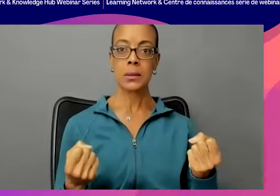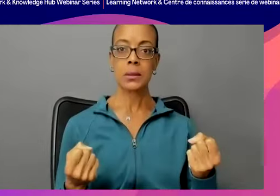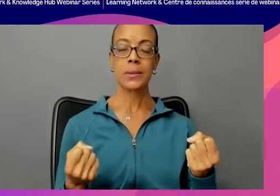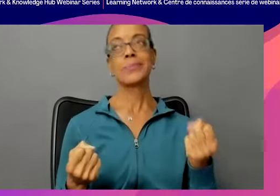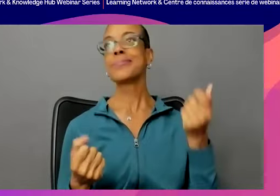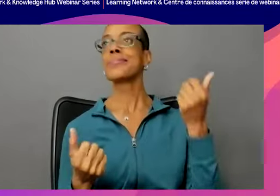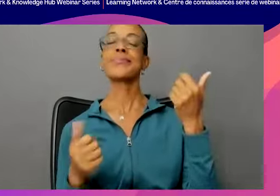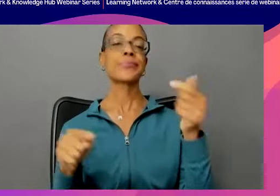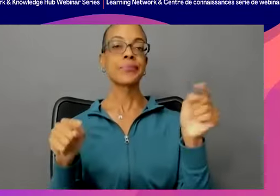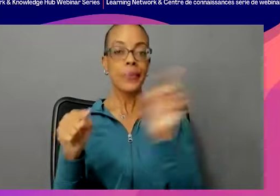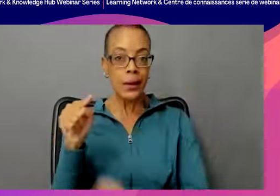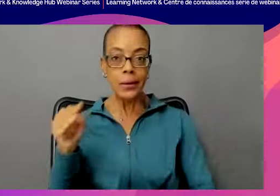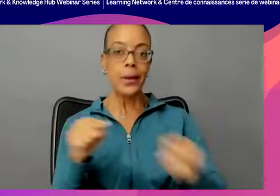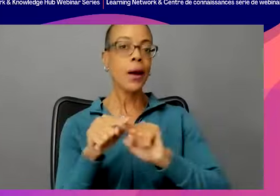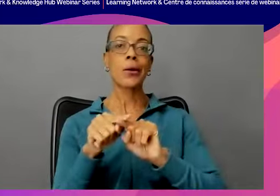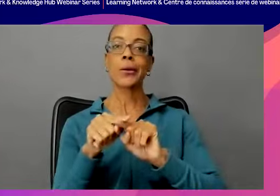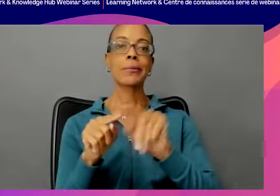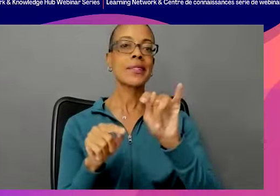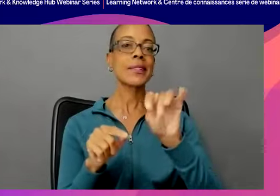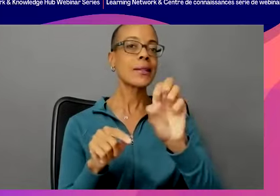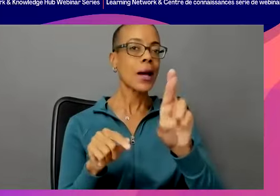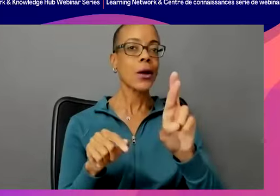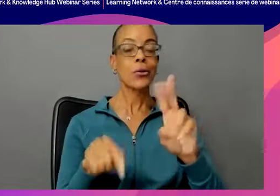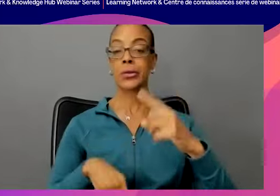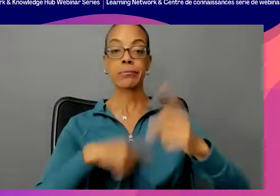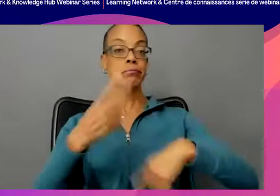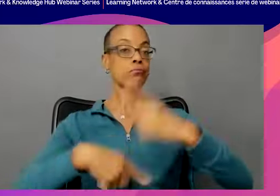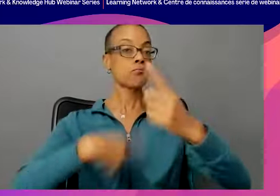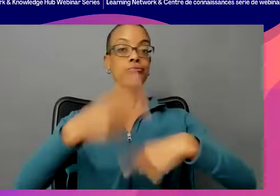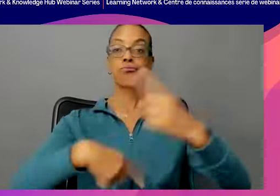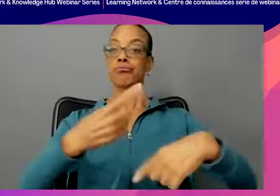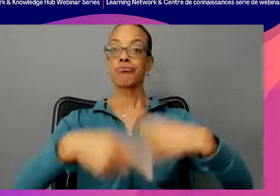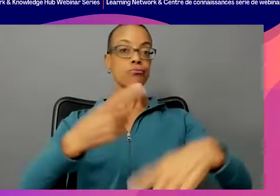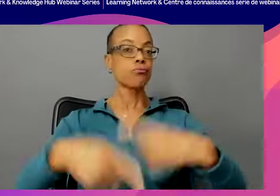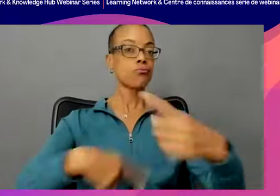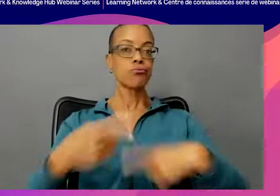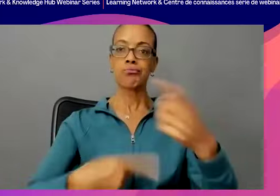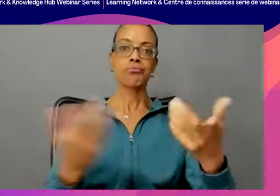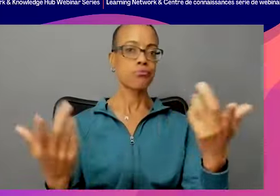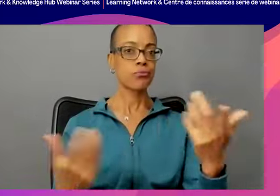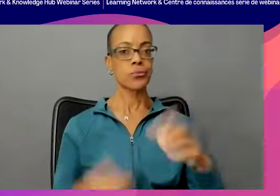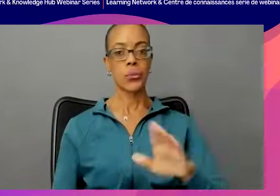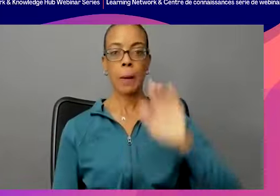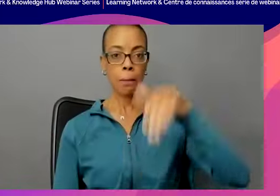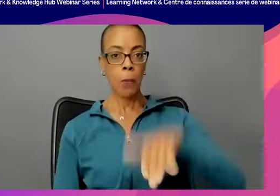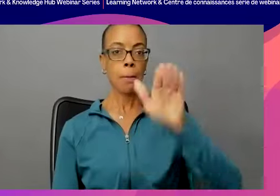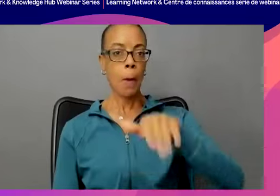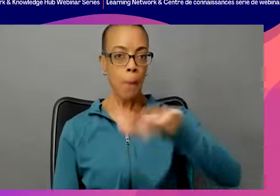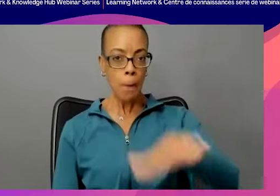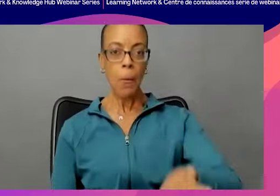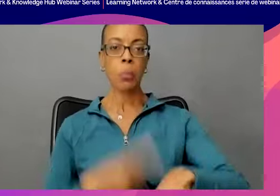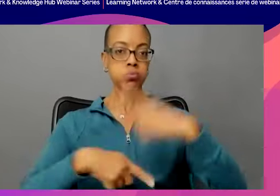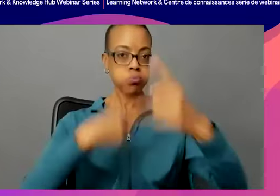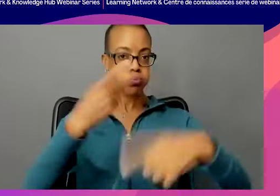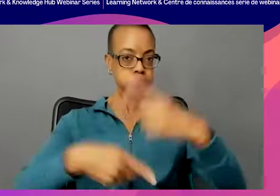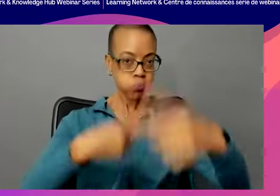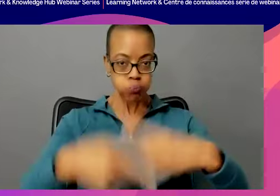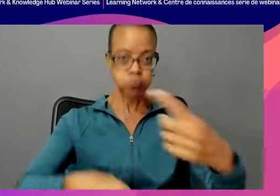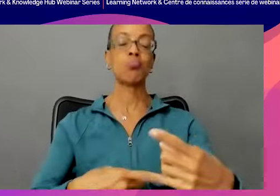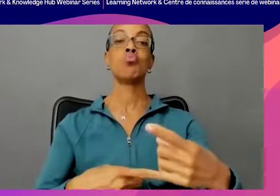tire or a wagon wheel rolling down the road. Okay, you're running, and there's lots of bumps on that road, right? So if we